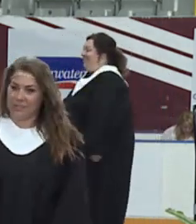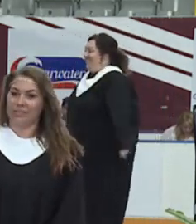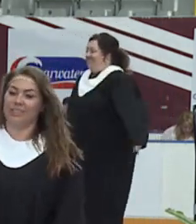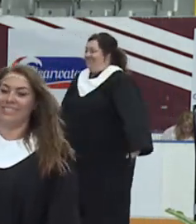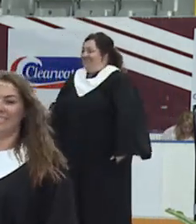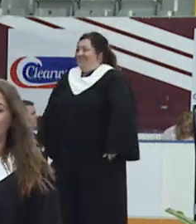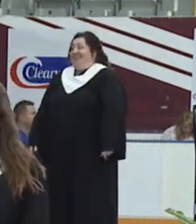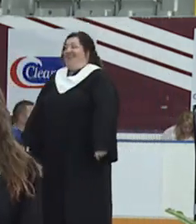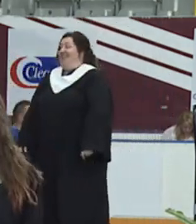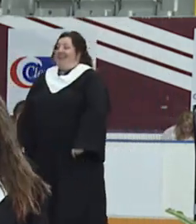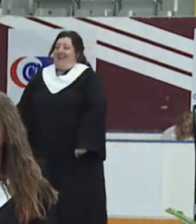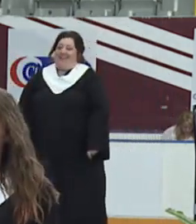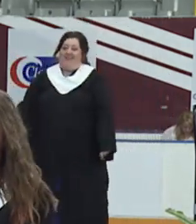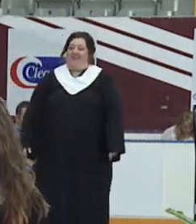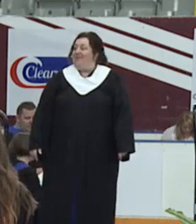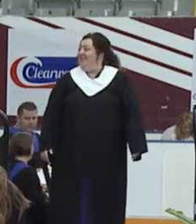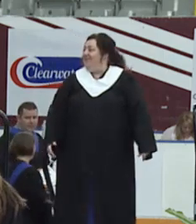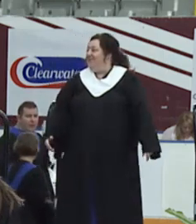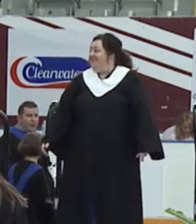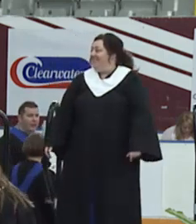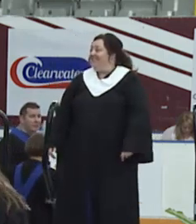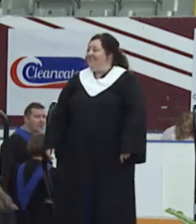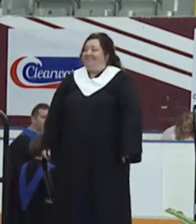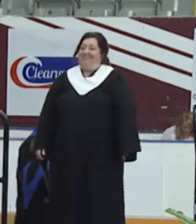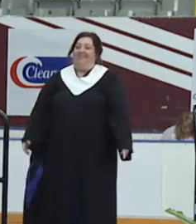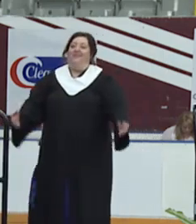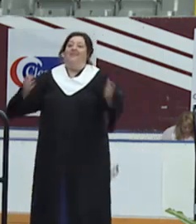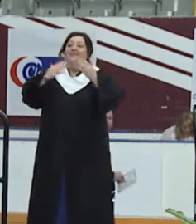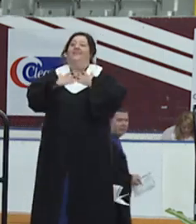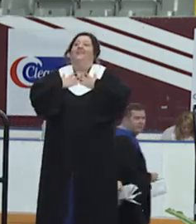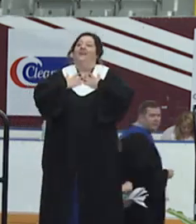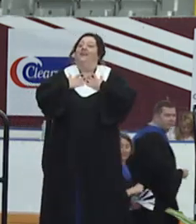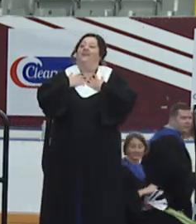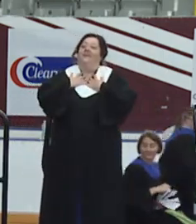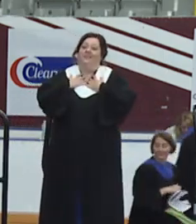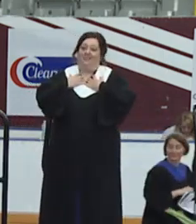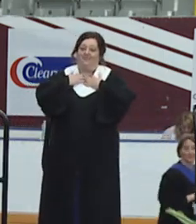You're at the end of the line. You get the biggest applause, Carolyn.